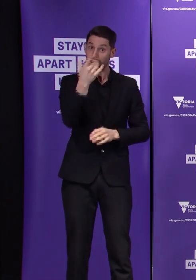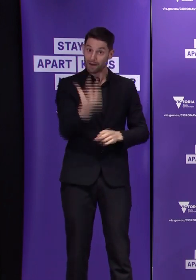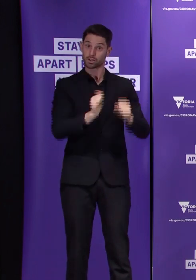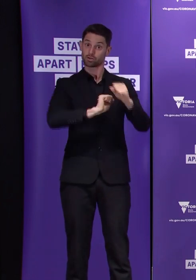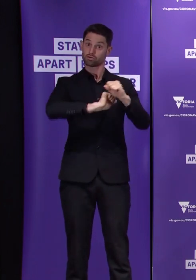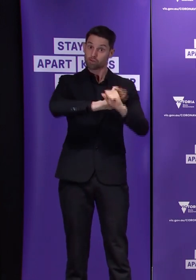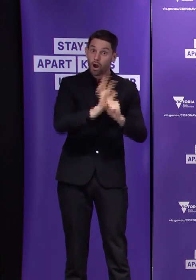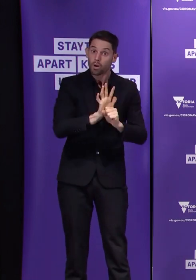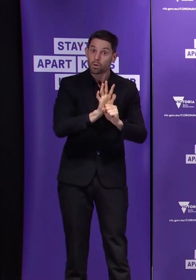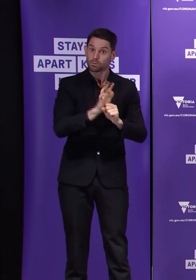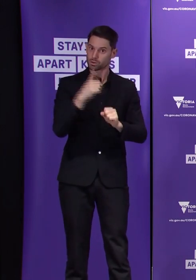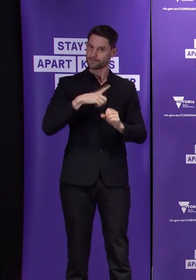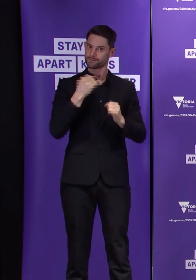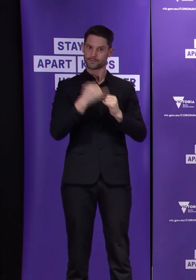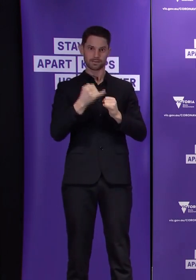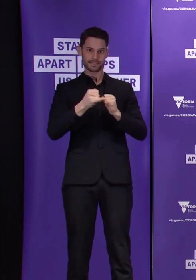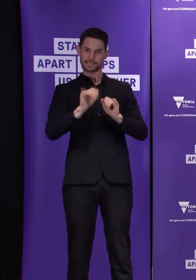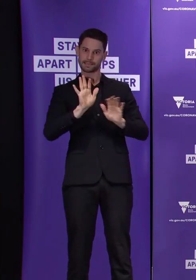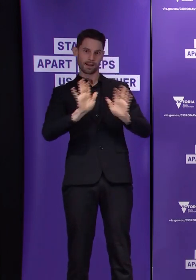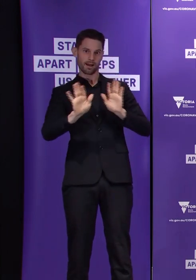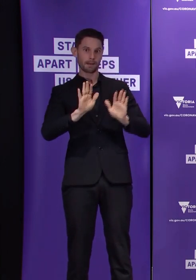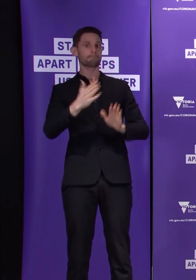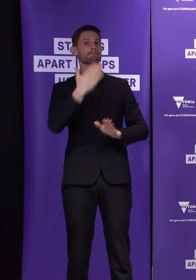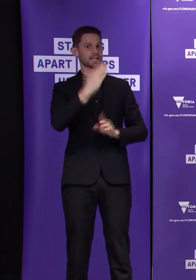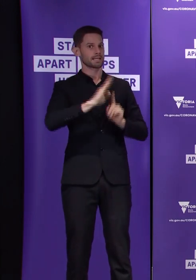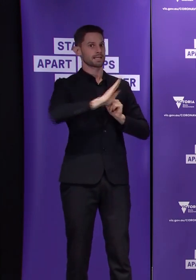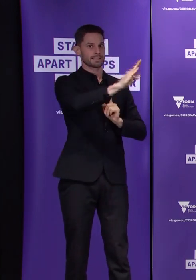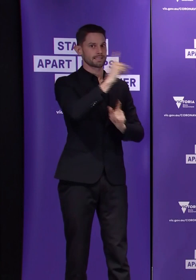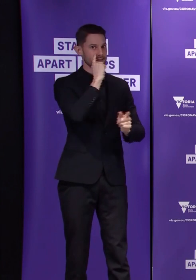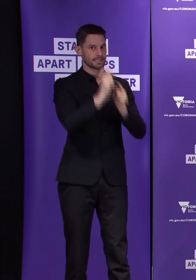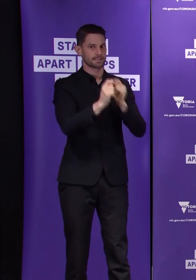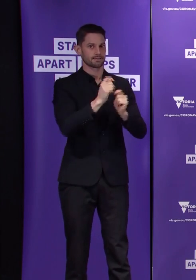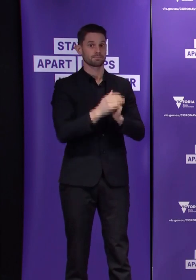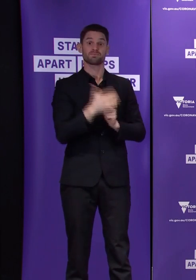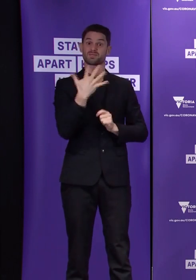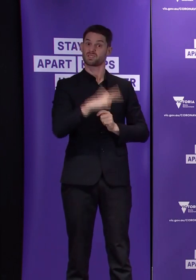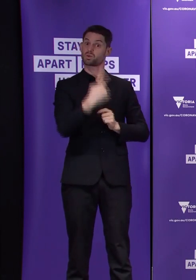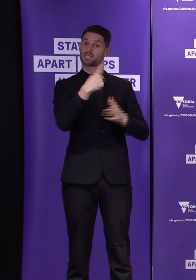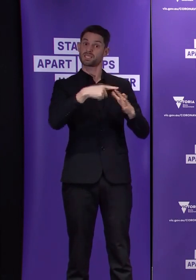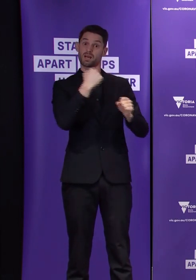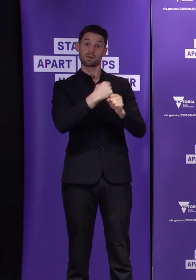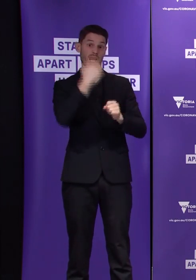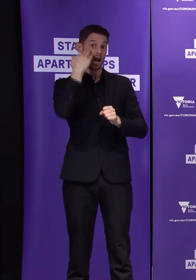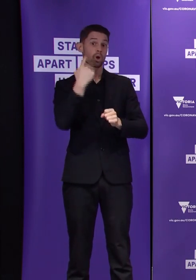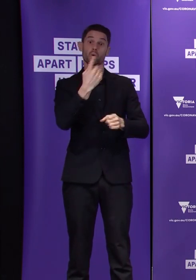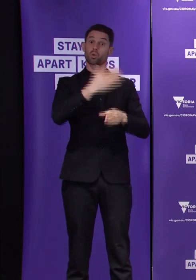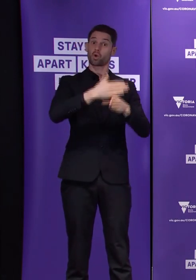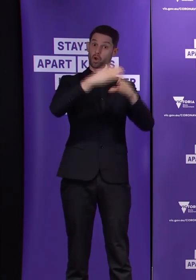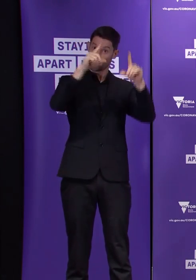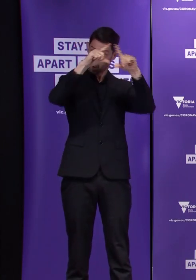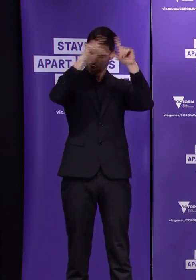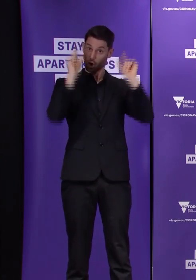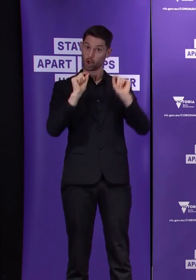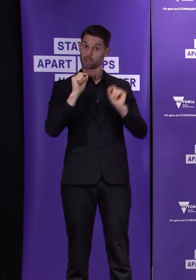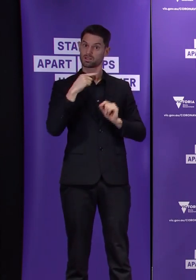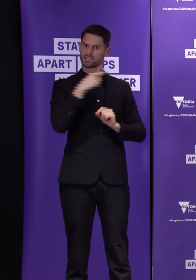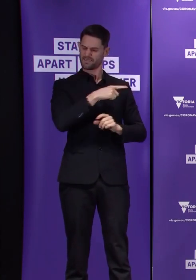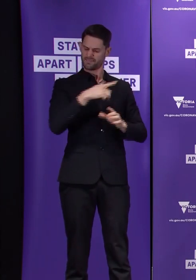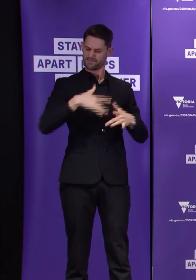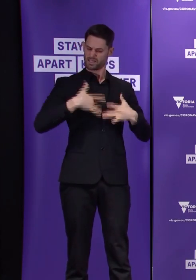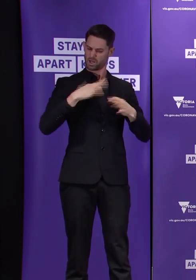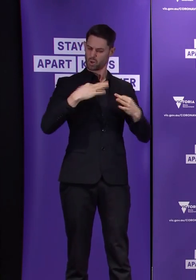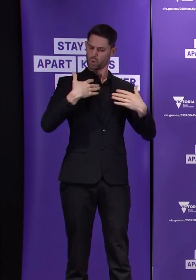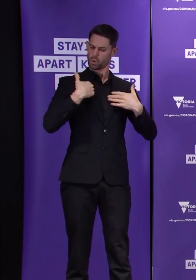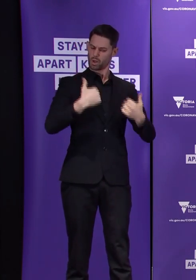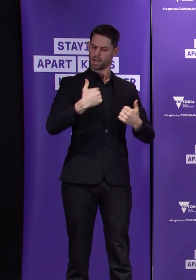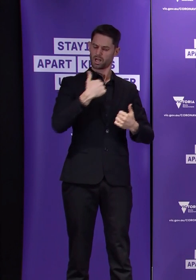this morning of a friend of hers. She's a nurse. She was not feeling 100% yesterday. She went and got tested at around lunch, fairly early